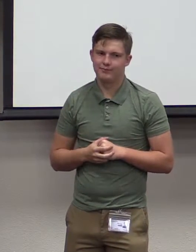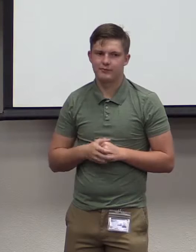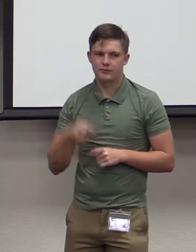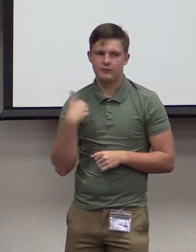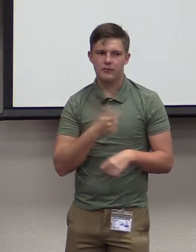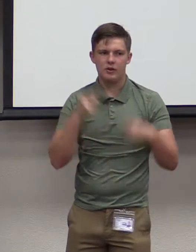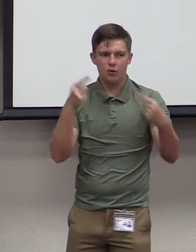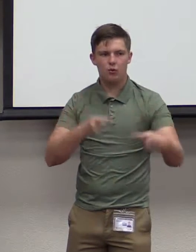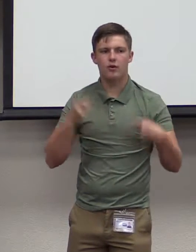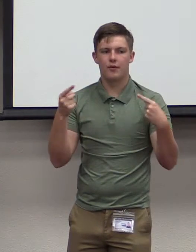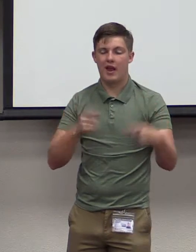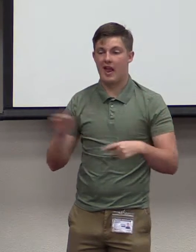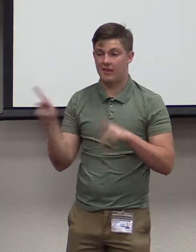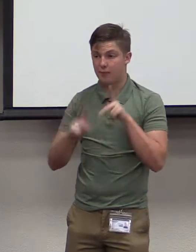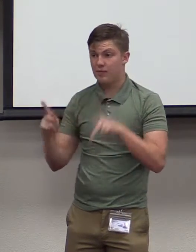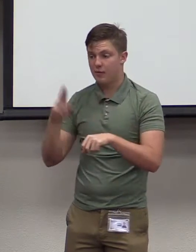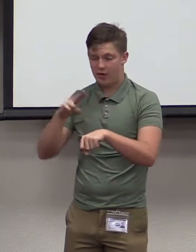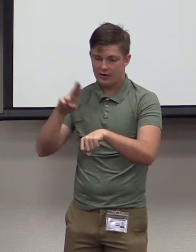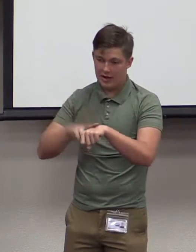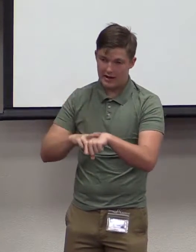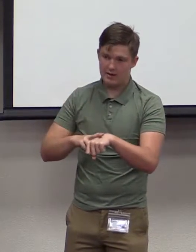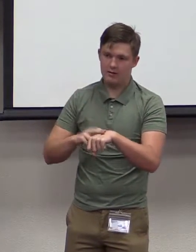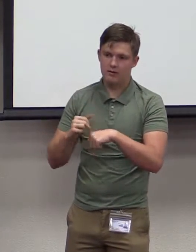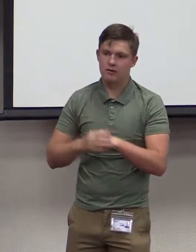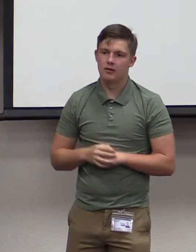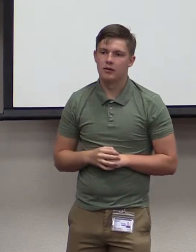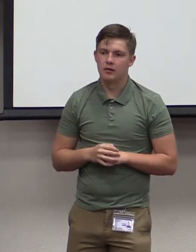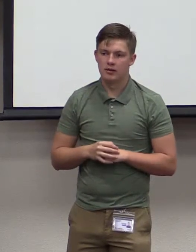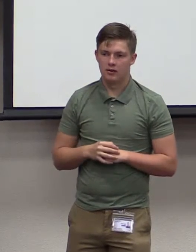We struggle with it as a people. A nation is